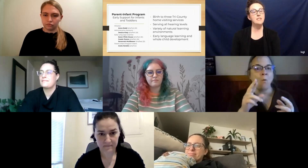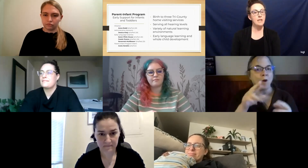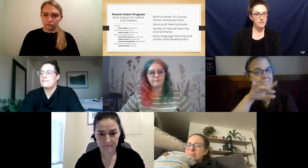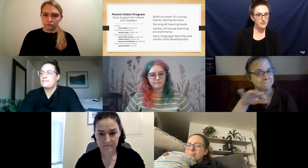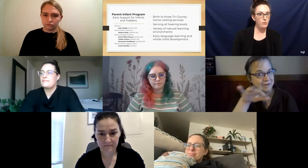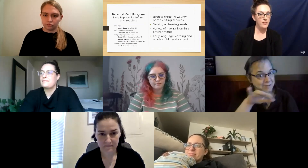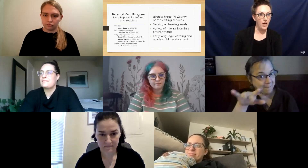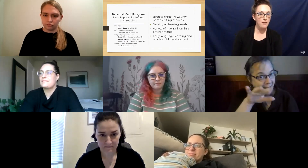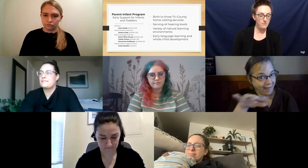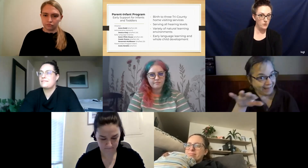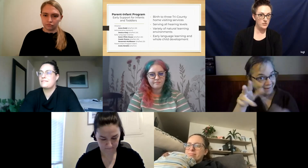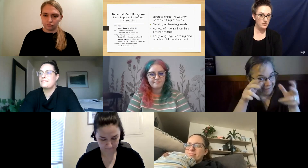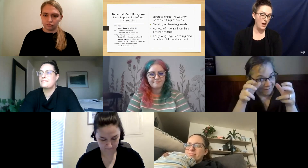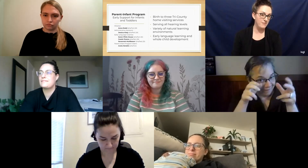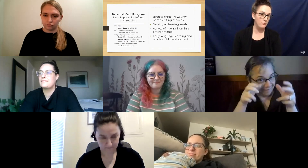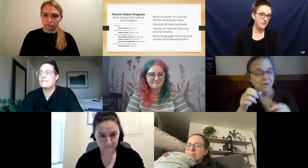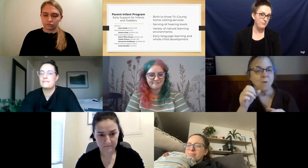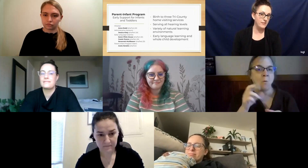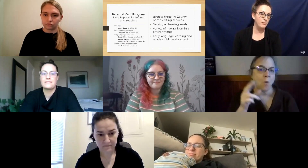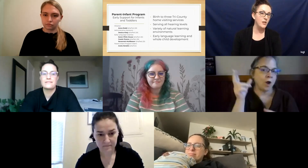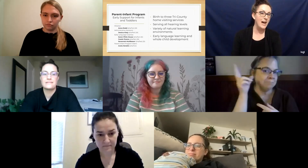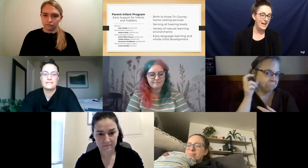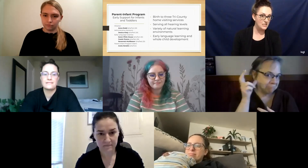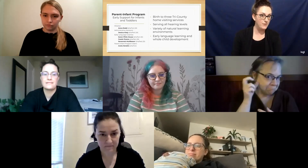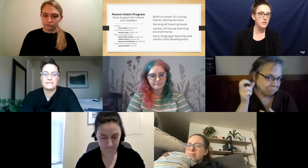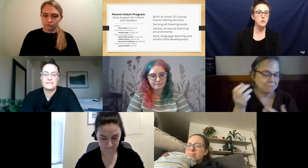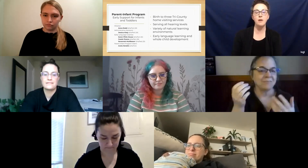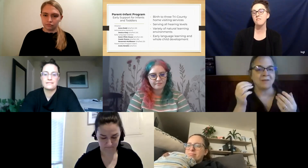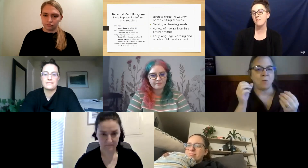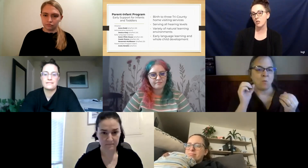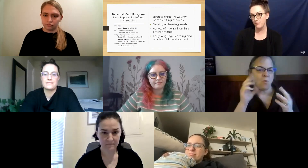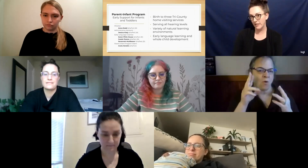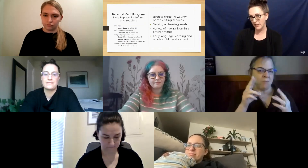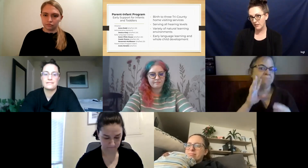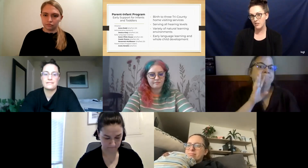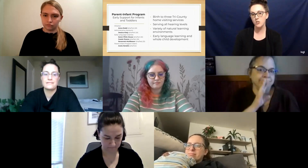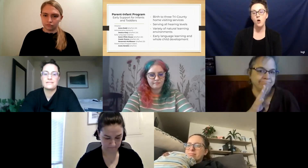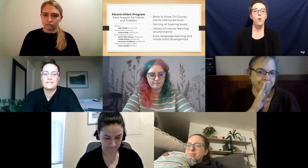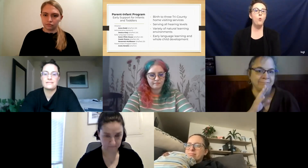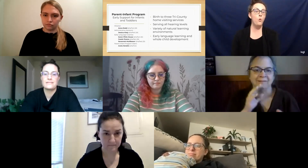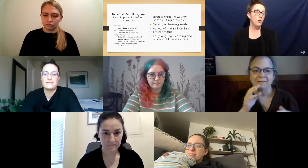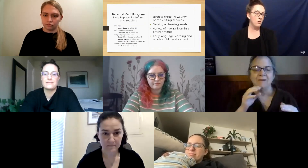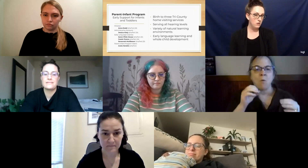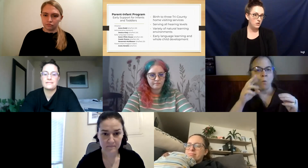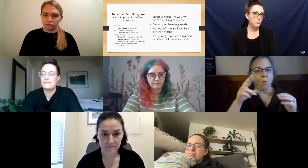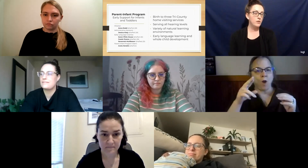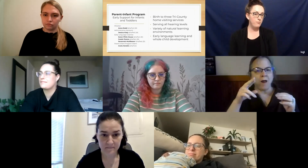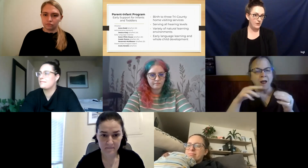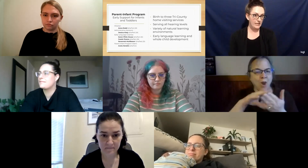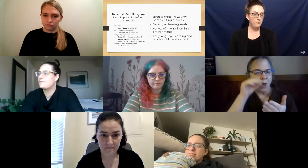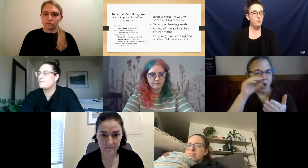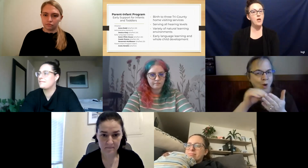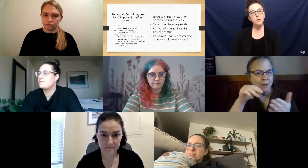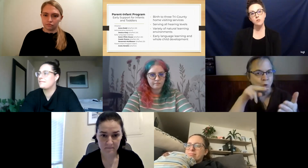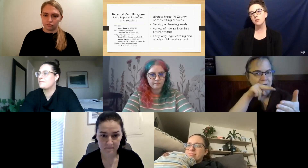both receptively with, notice I'm saying receptively with your eyes because you might be finger spelling English, or lip